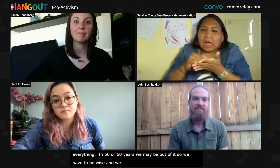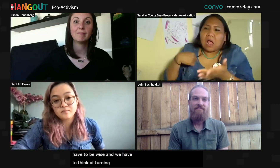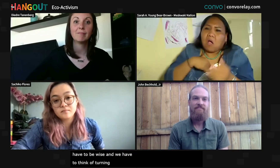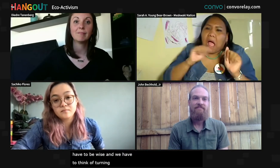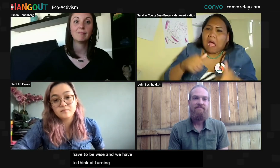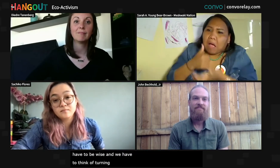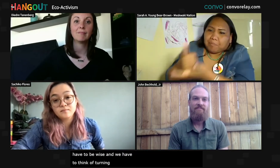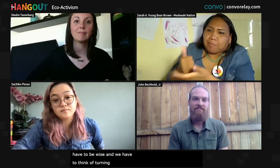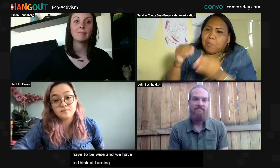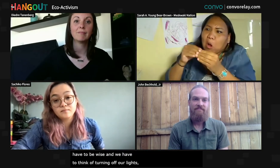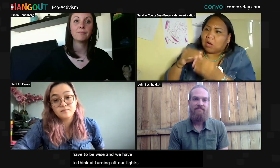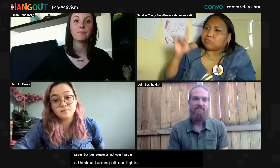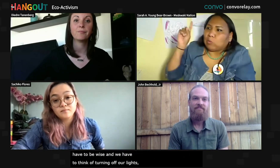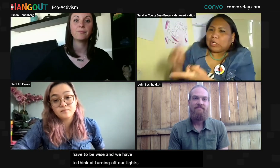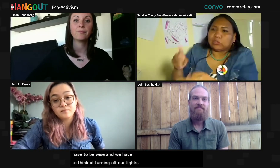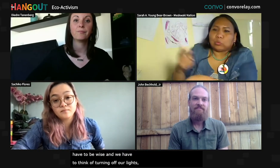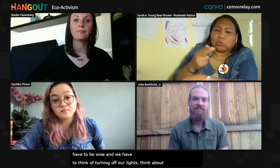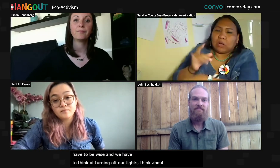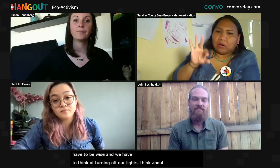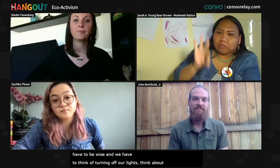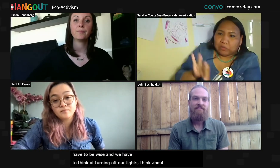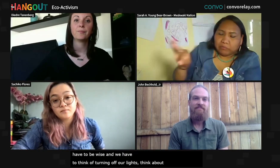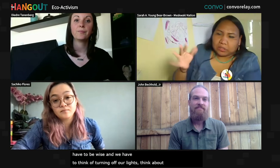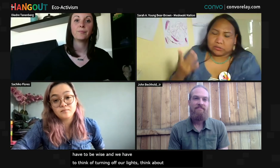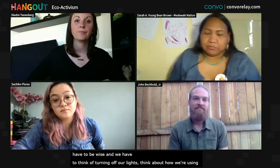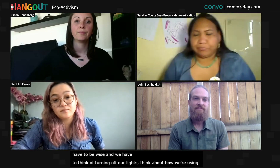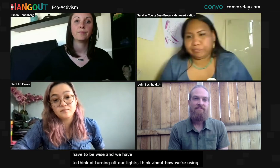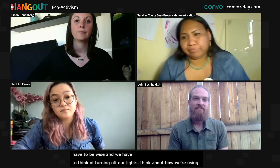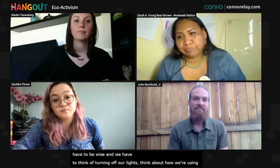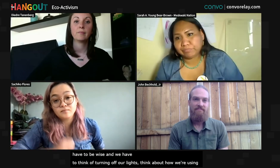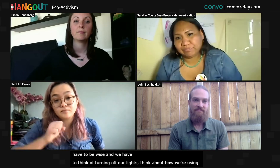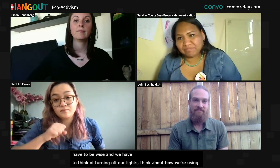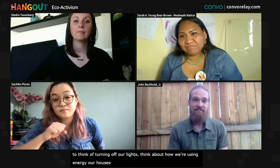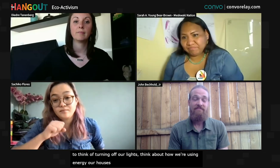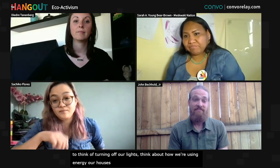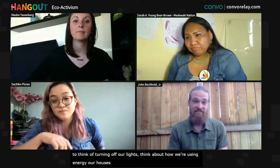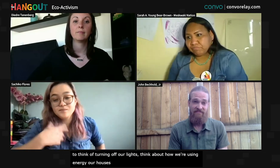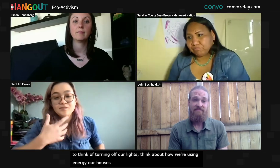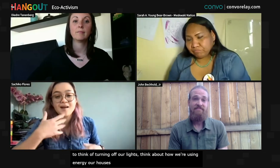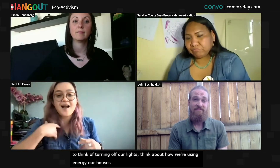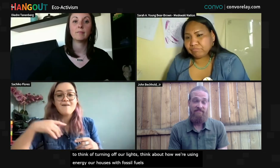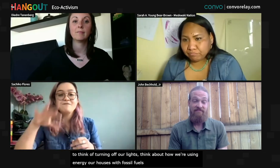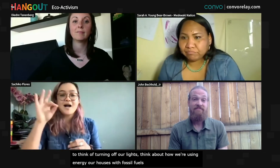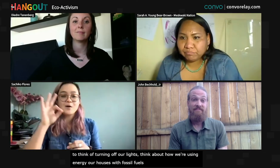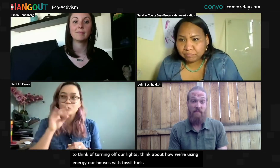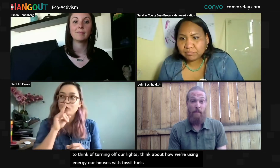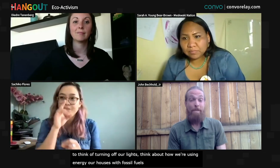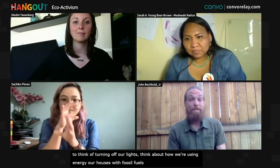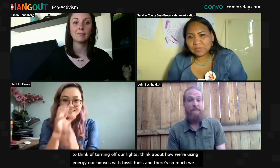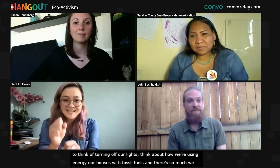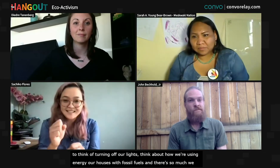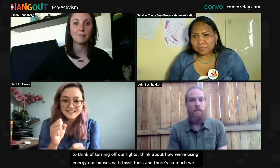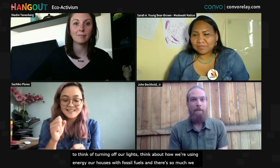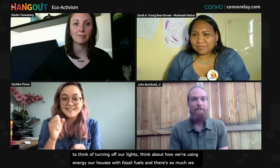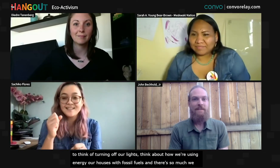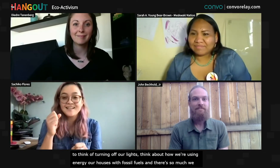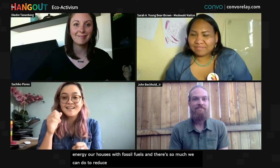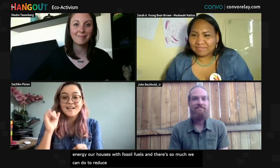fossil fuels. There's so many things that we can do to help reduce the use of fossil fuels. Absolutely. And something I